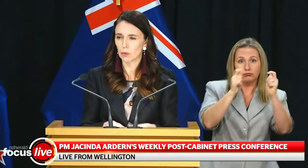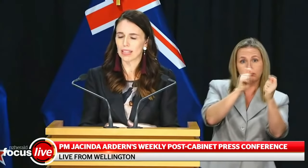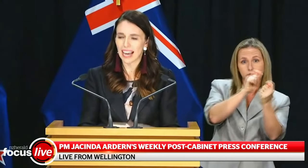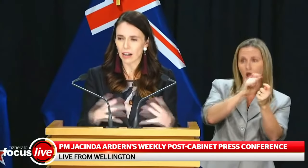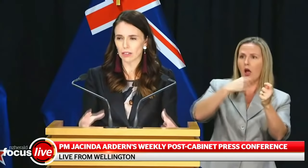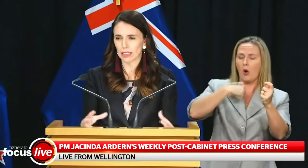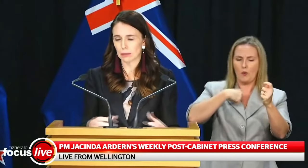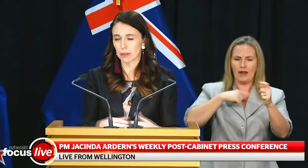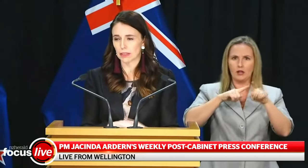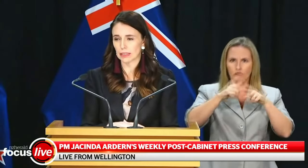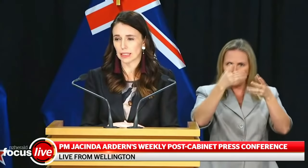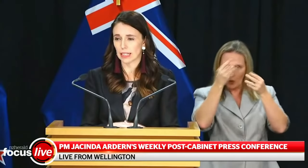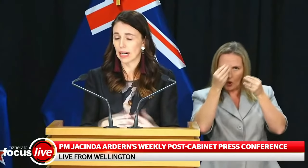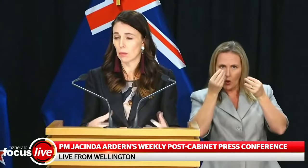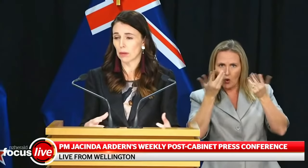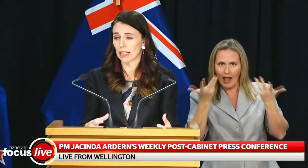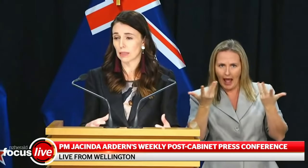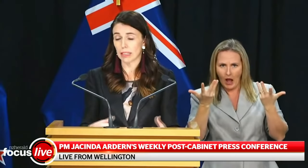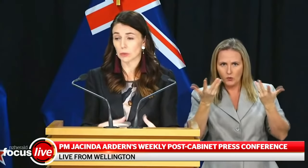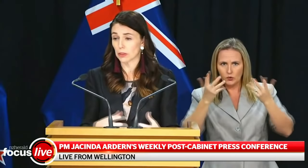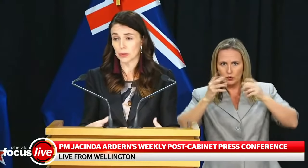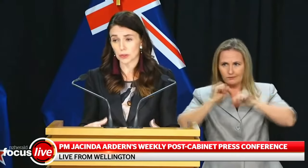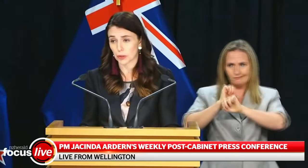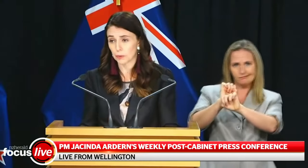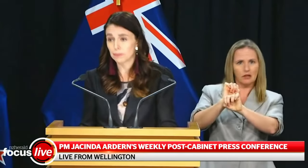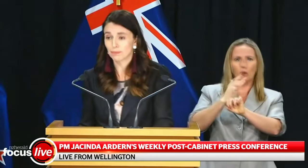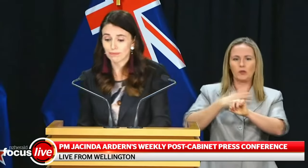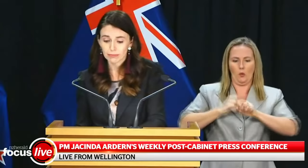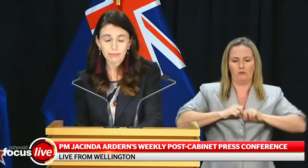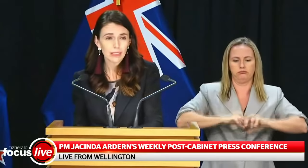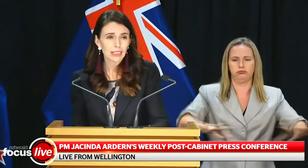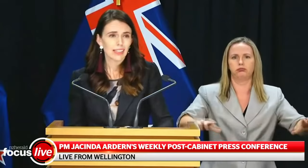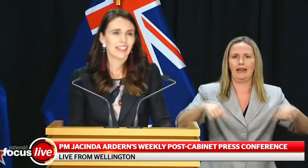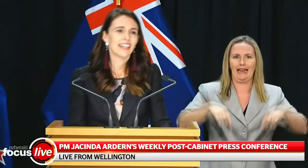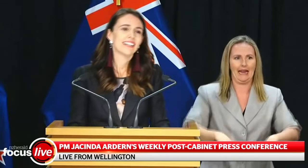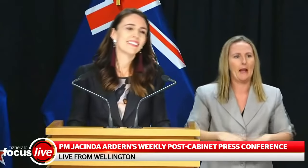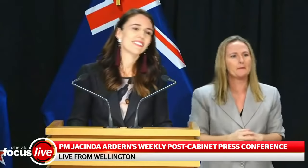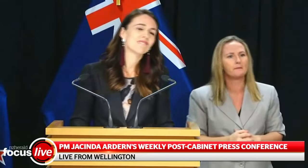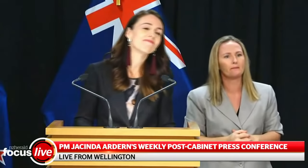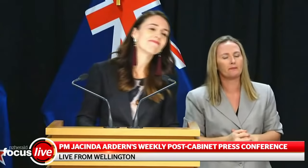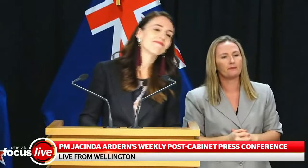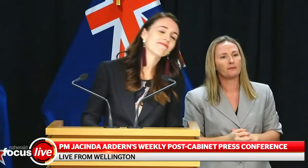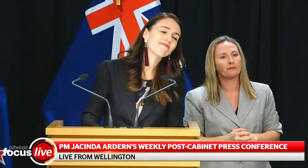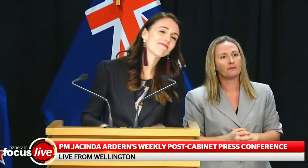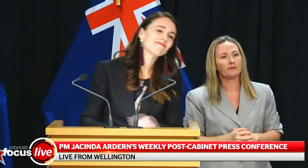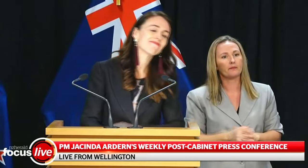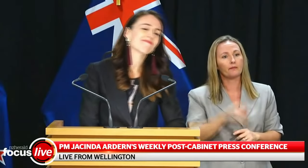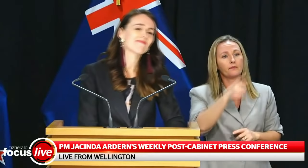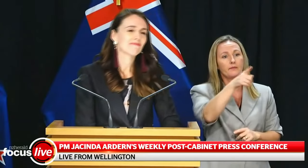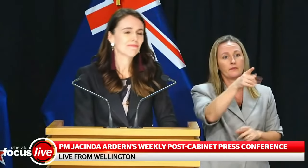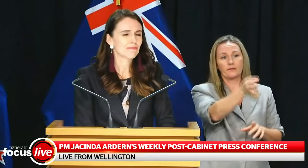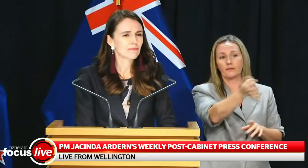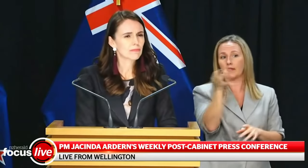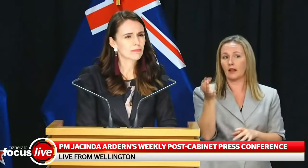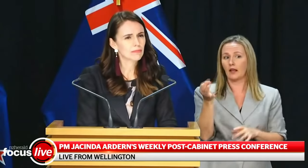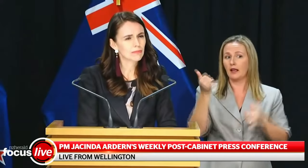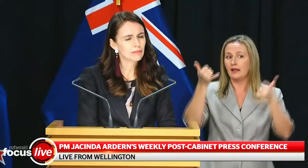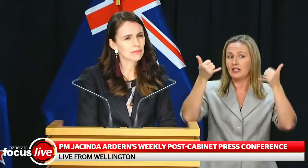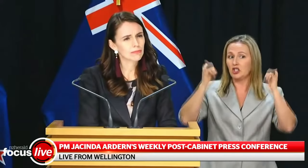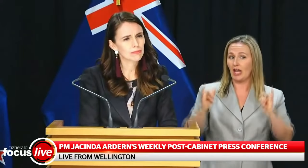from it without experiencing an outbreak that means we lose control. Was the Justice Minister right to say that millennials